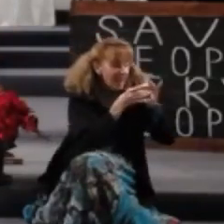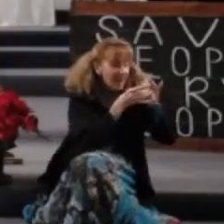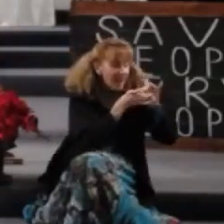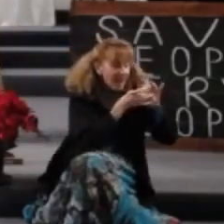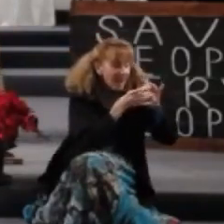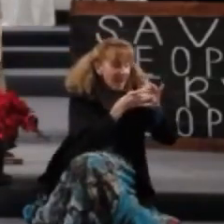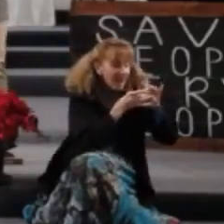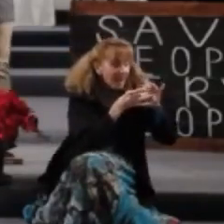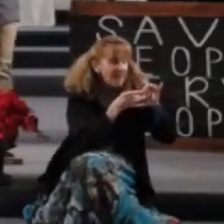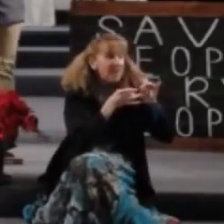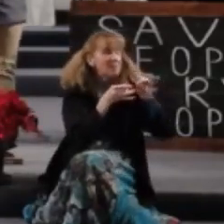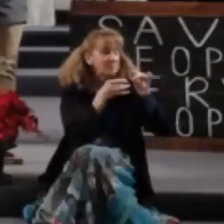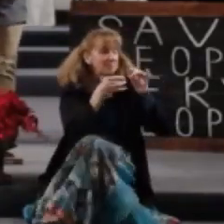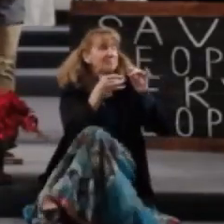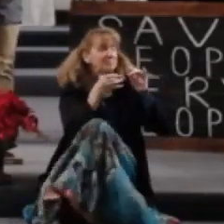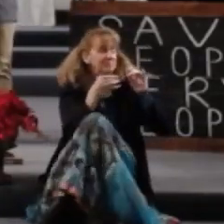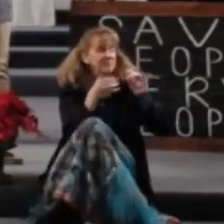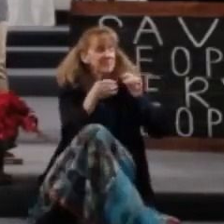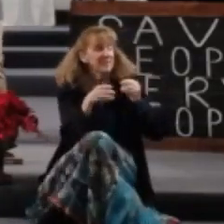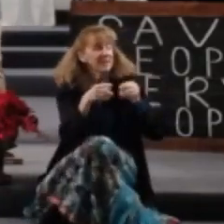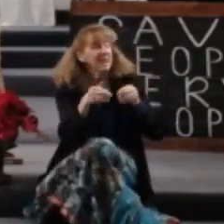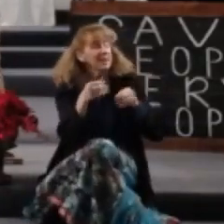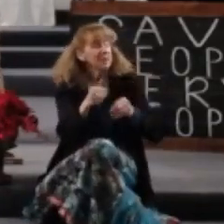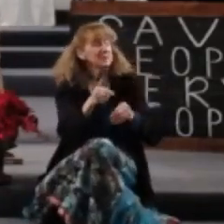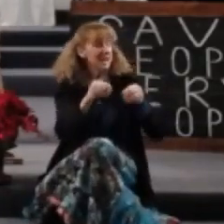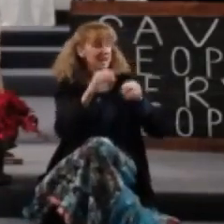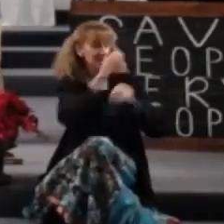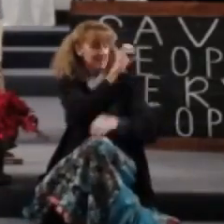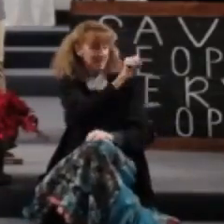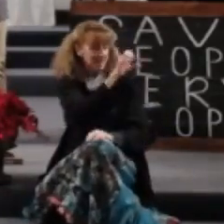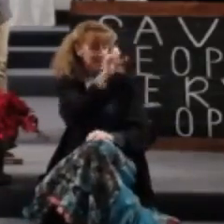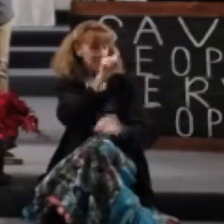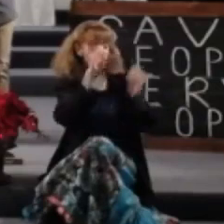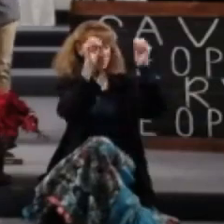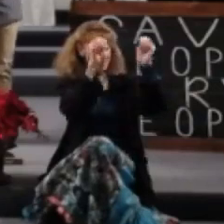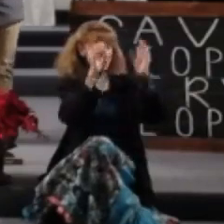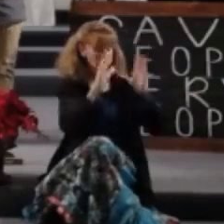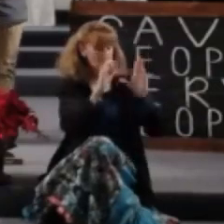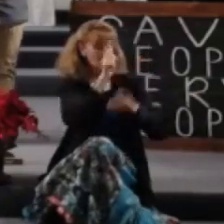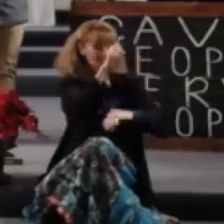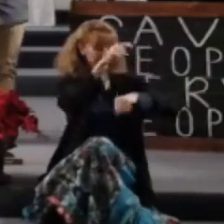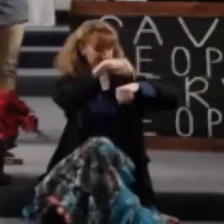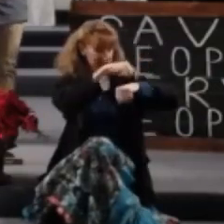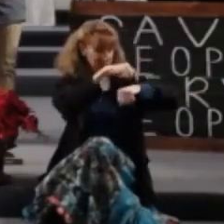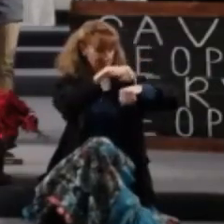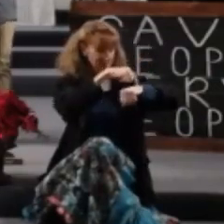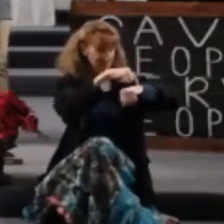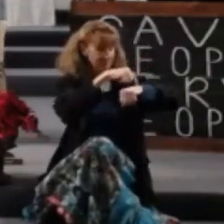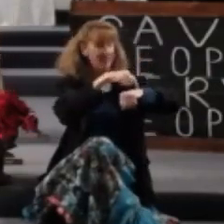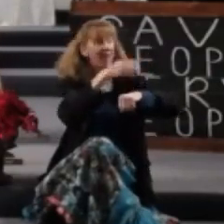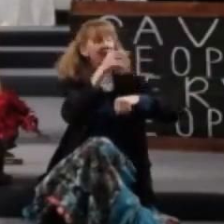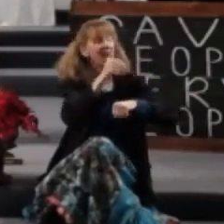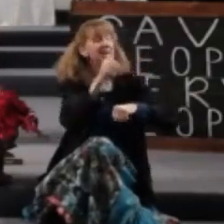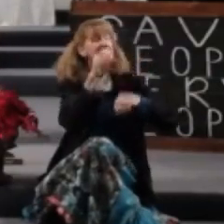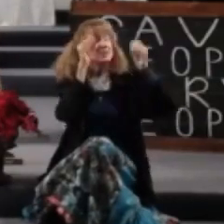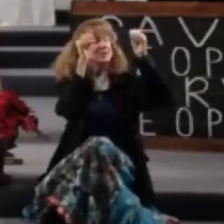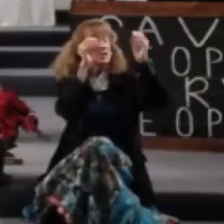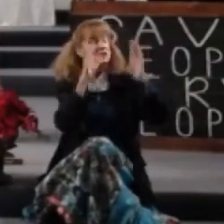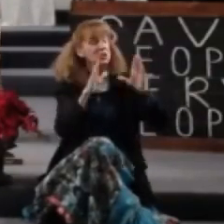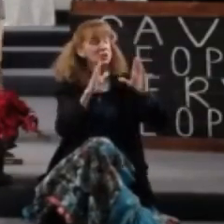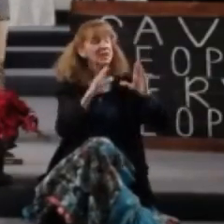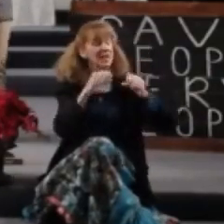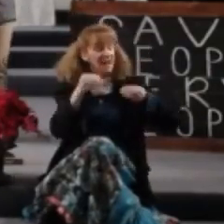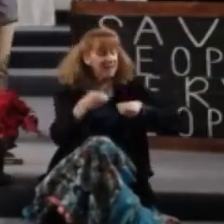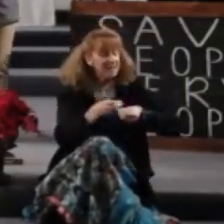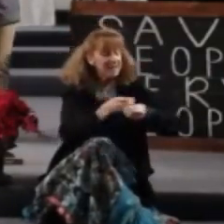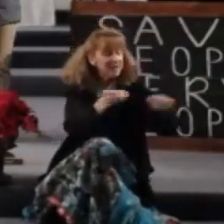Teresa Kerrigan wrote about a children's Sunday school class that she took part in once. And she said that she had